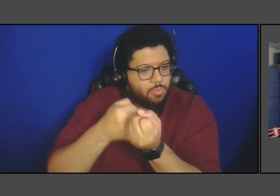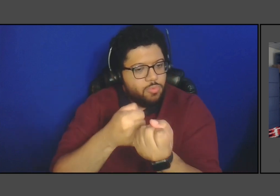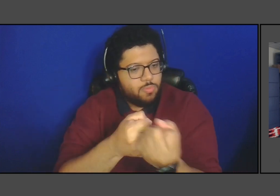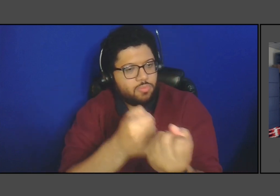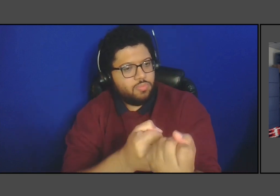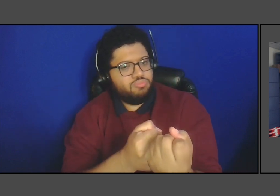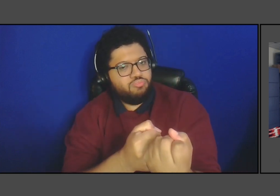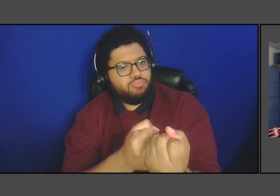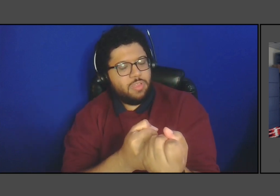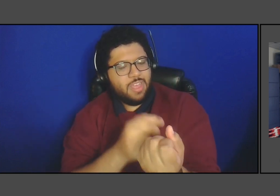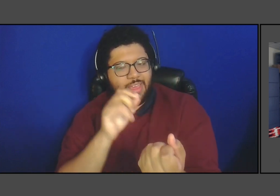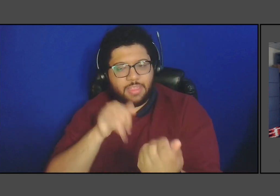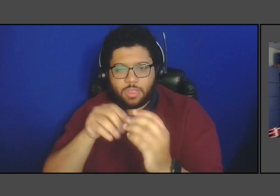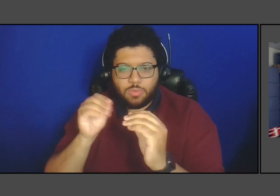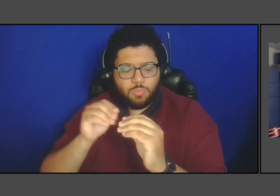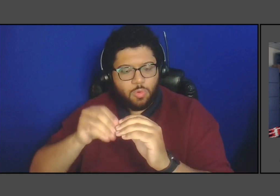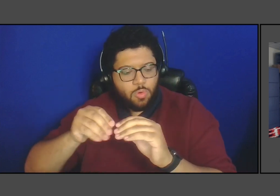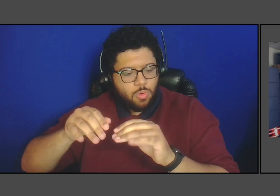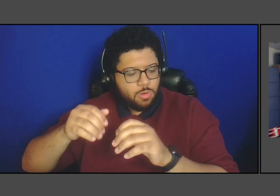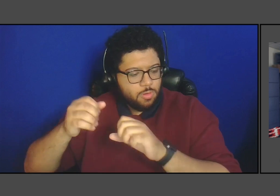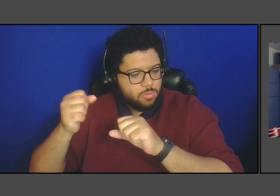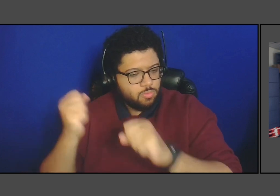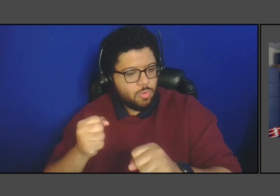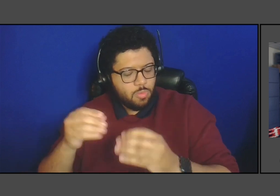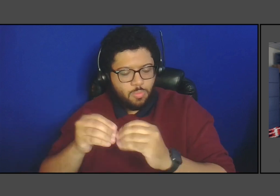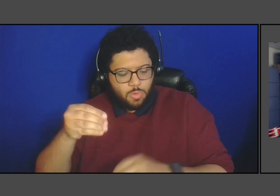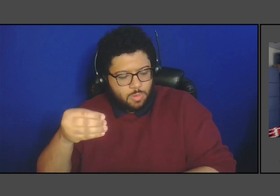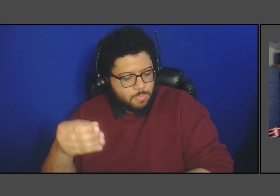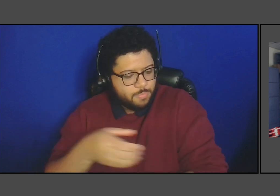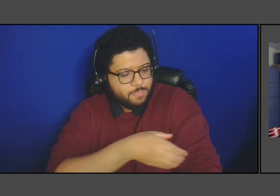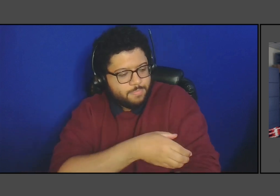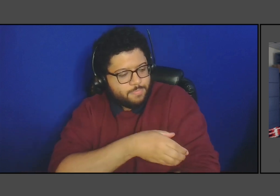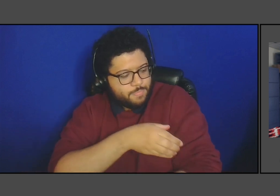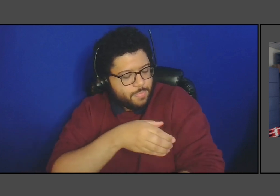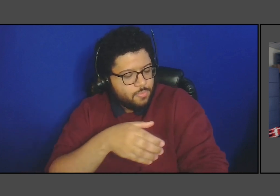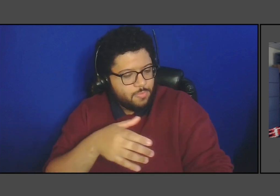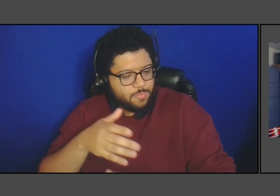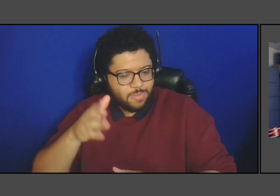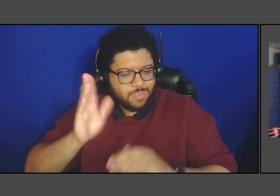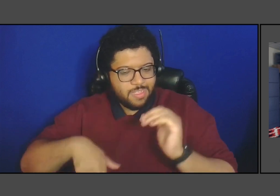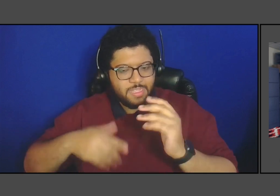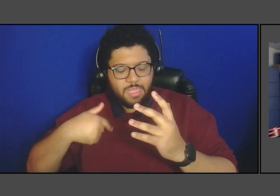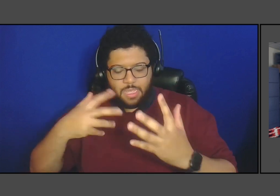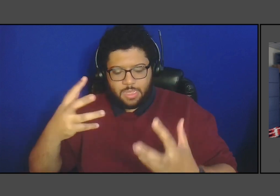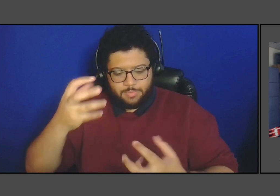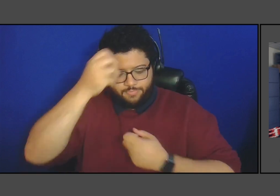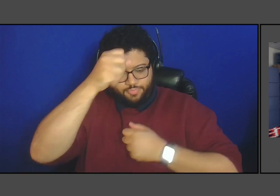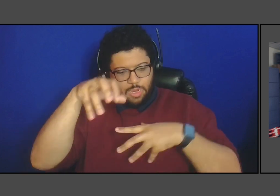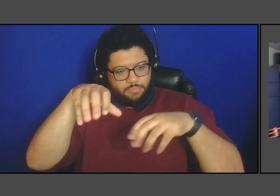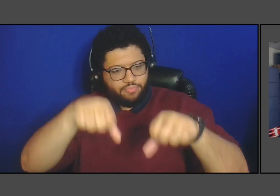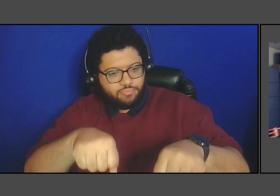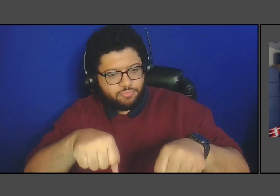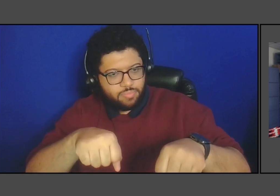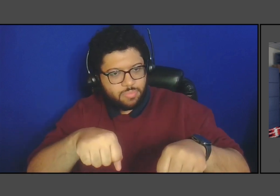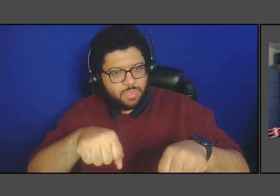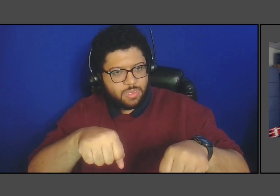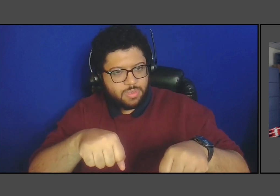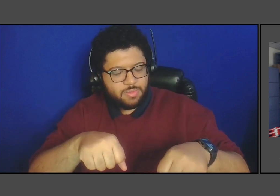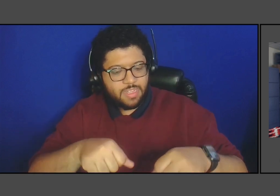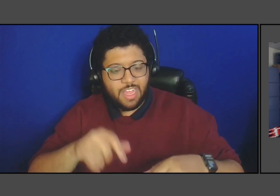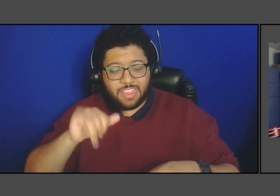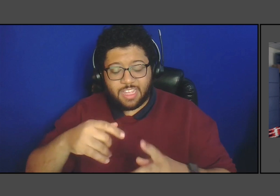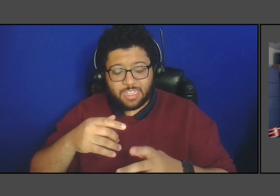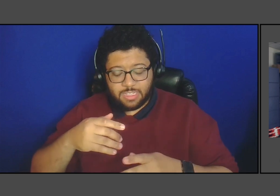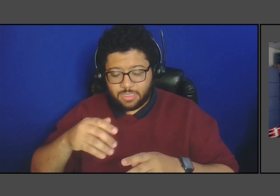And that is the power that comes from this incredible pulse of the universe, this intelligence that creates life,